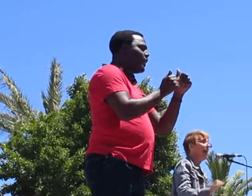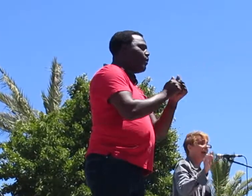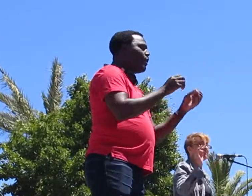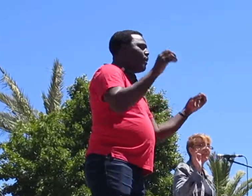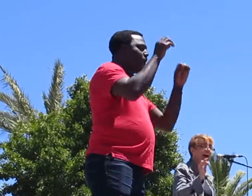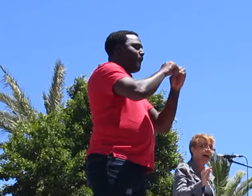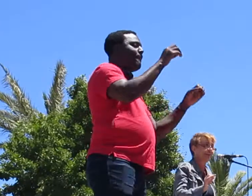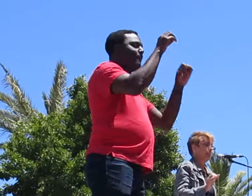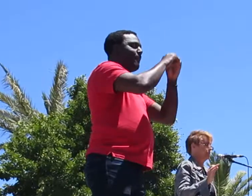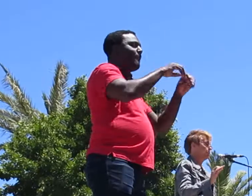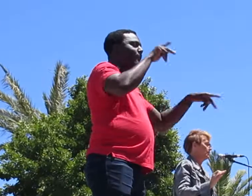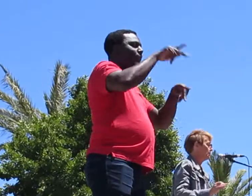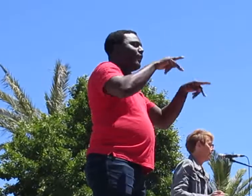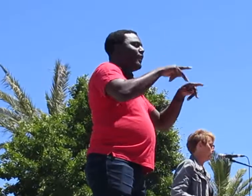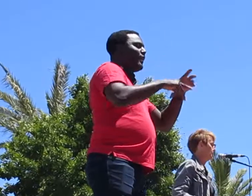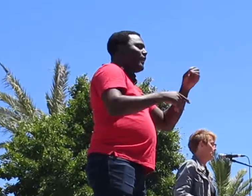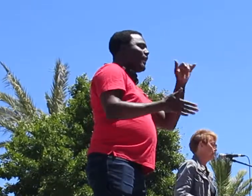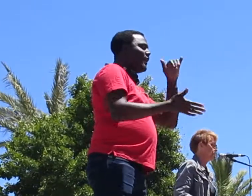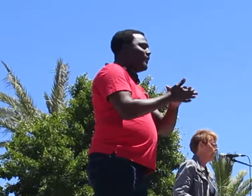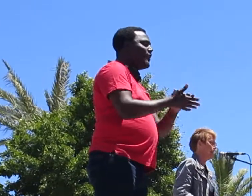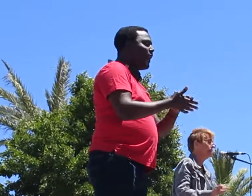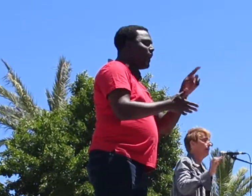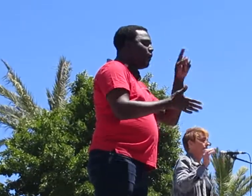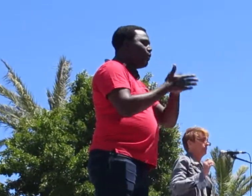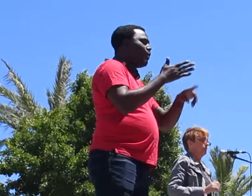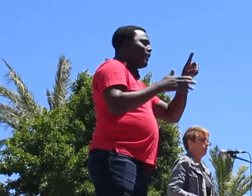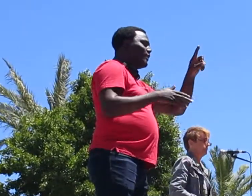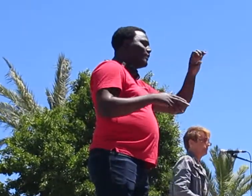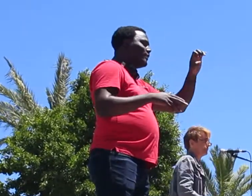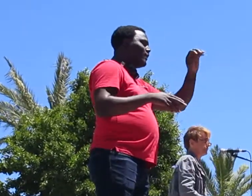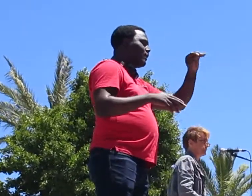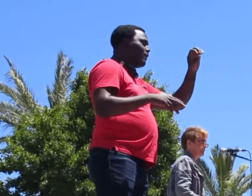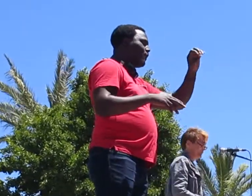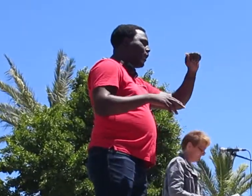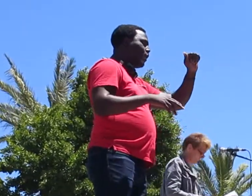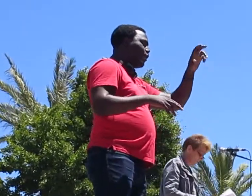online. And that is what democracy looks like.